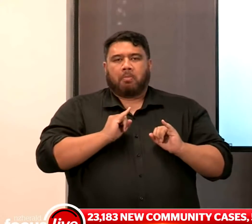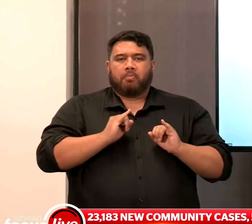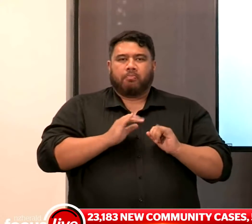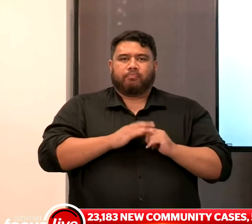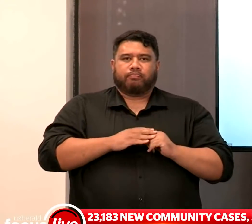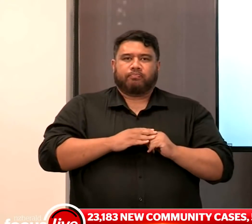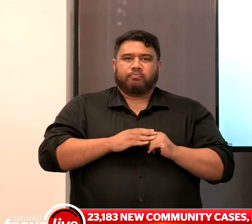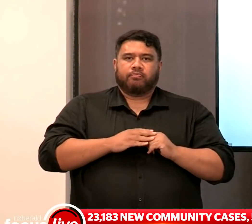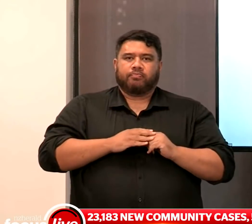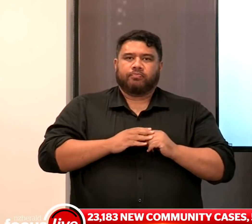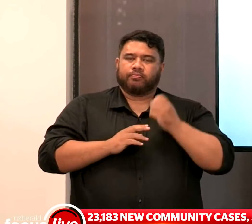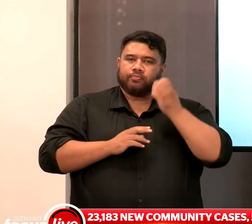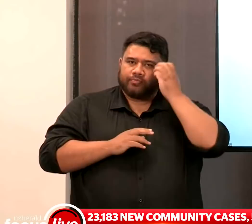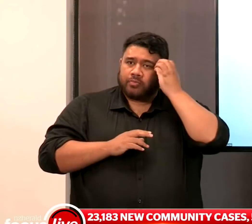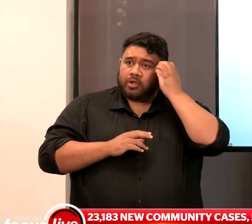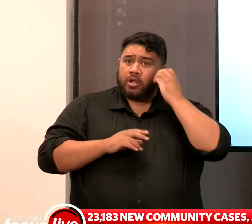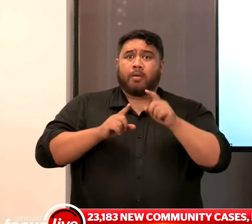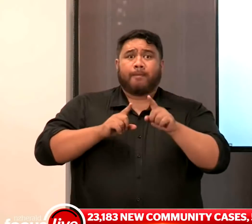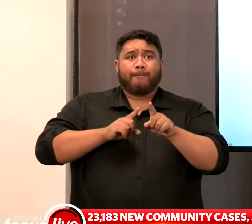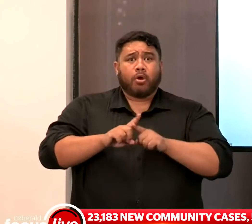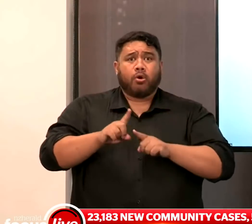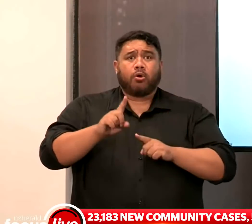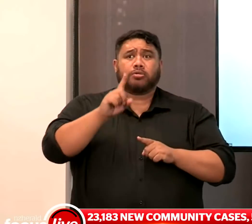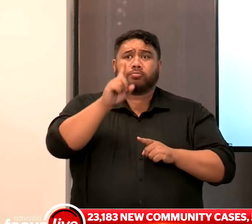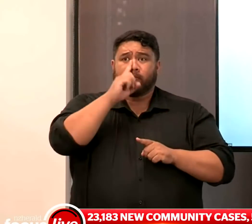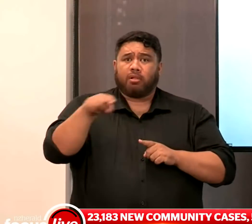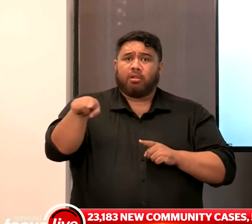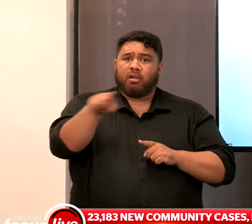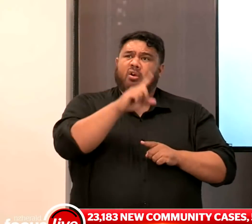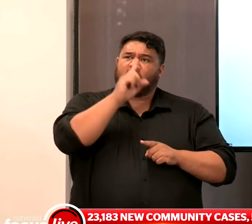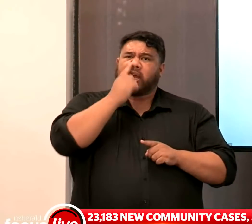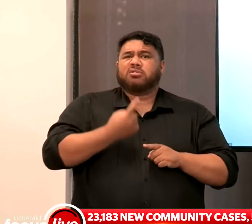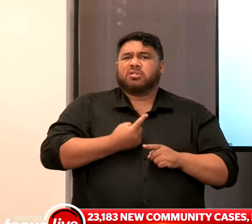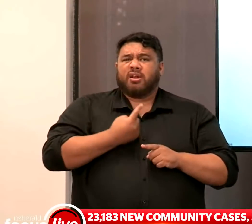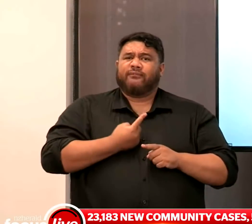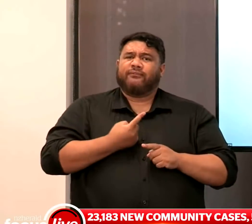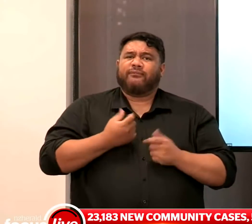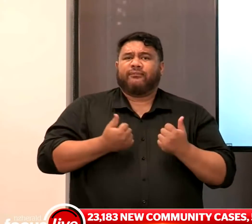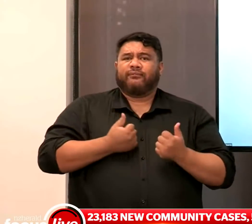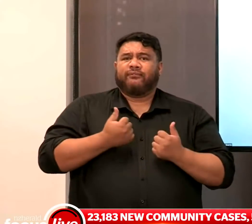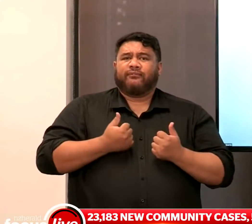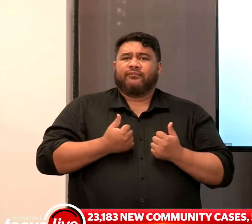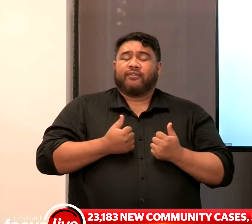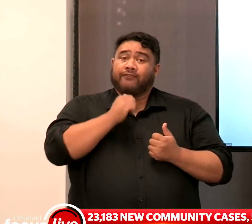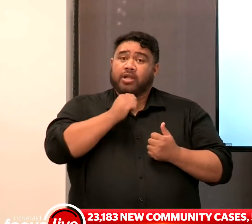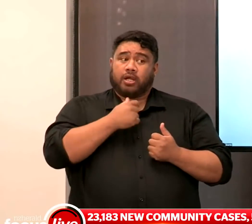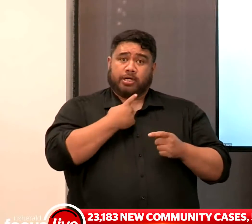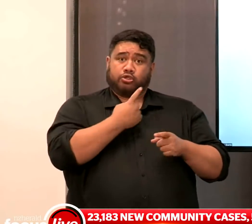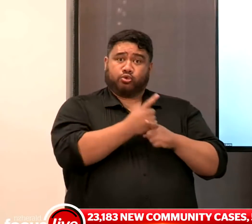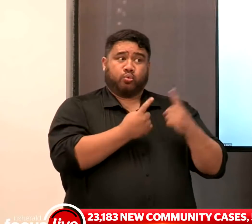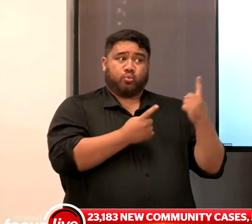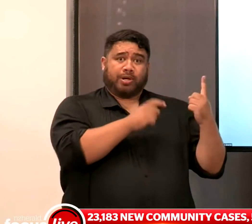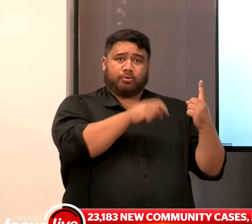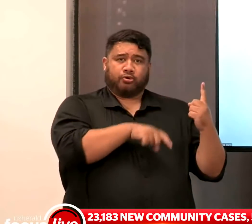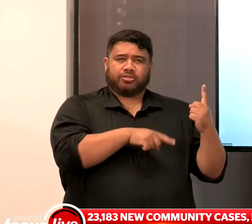able to perfectly manage that themselves. I've been talking to one of our telehealth providers today, and they're